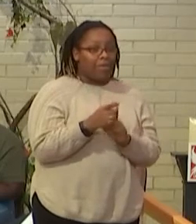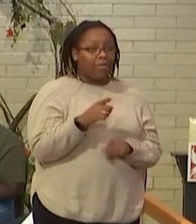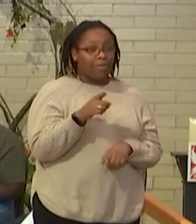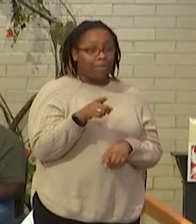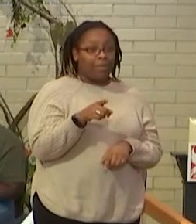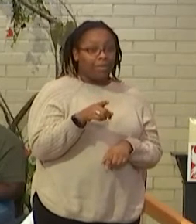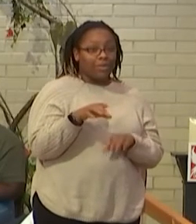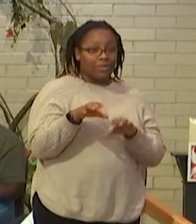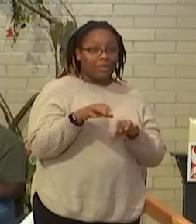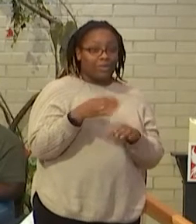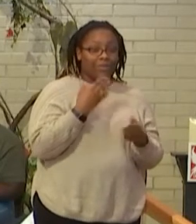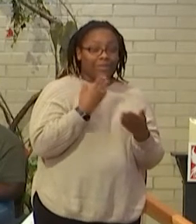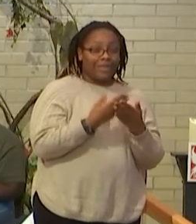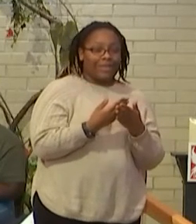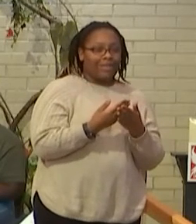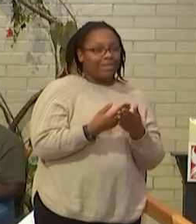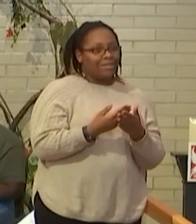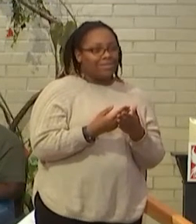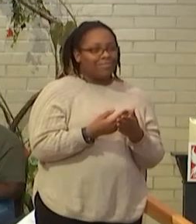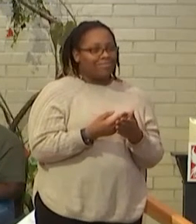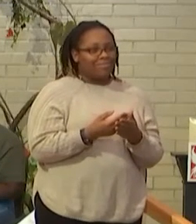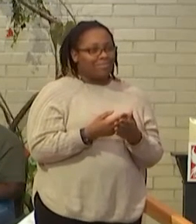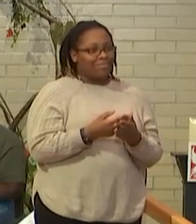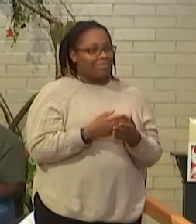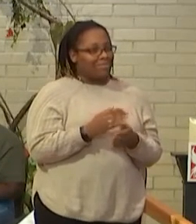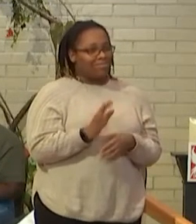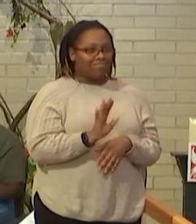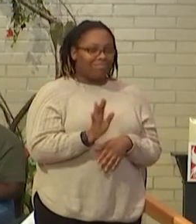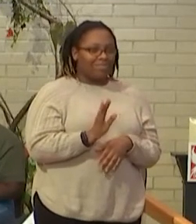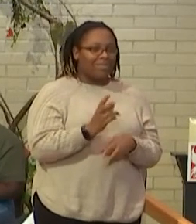well. No, it's really hard.